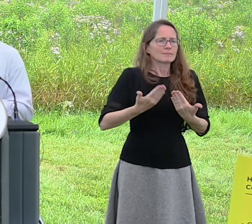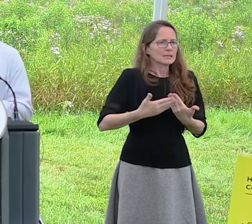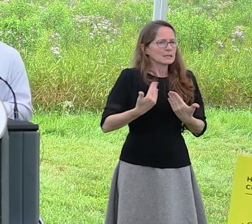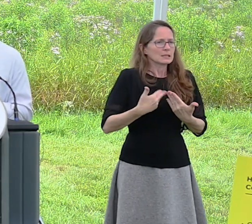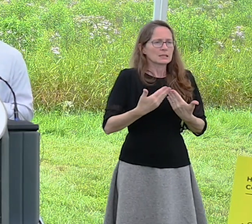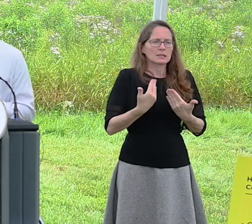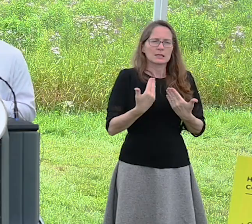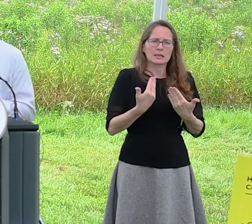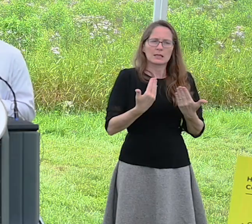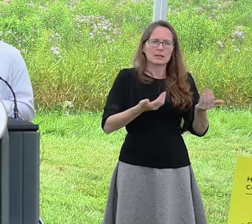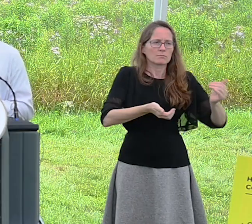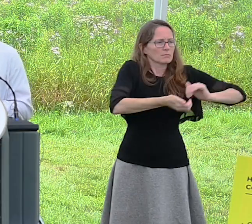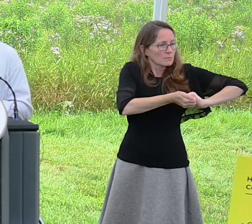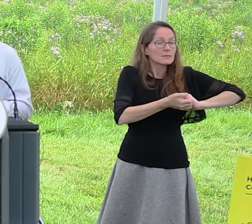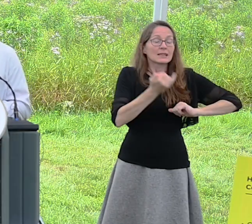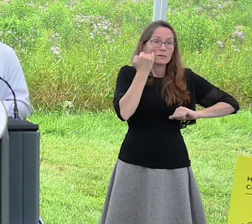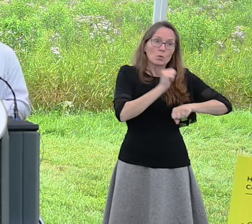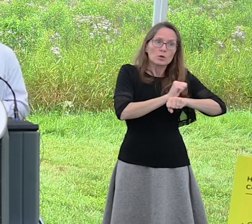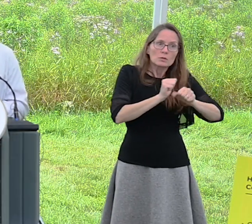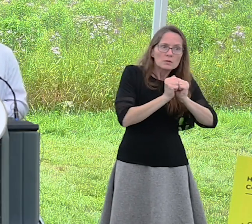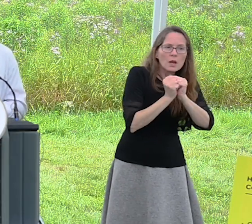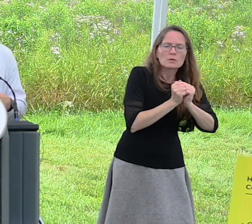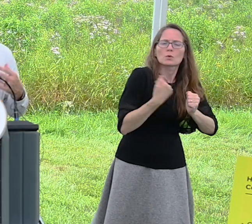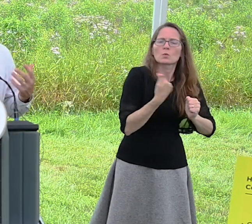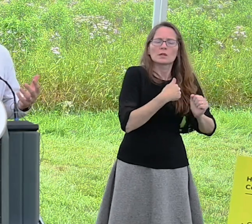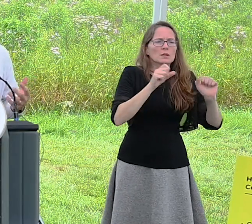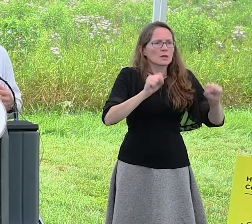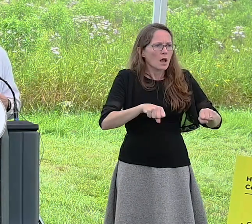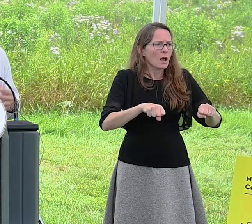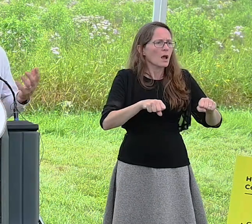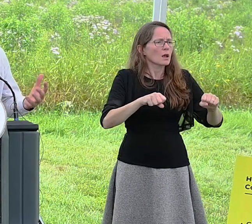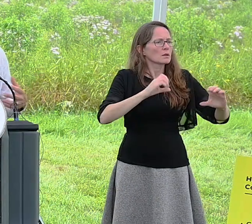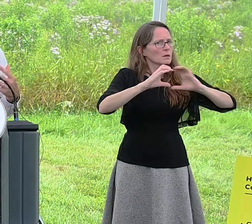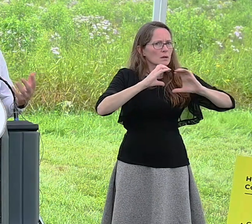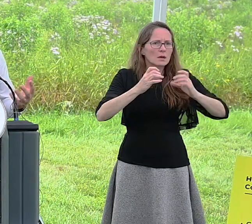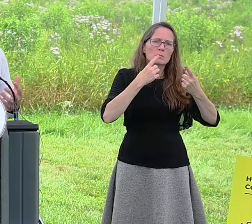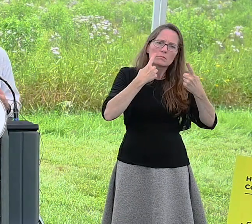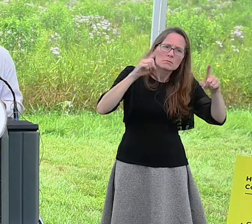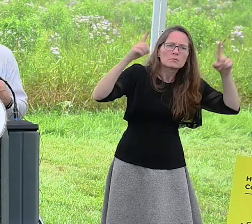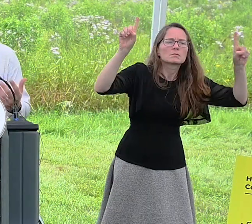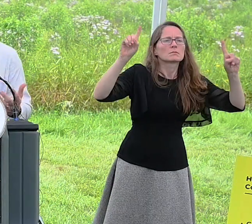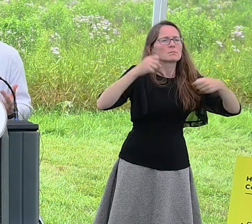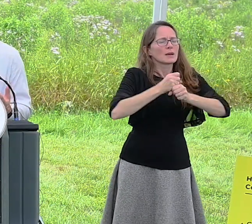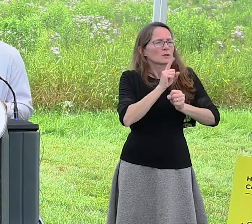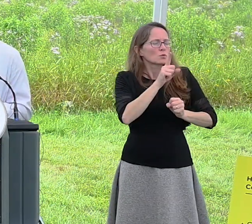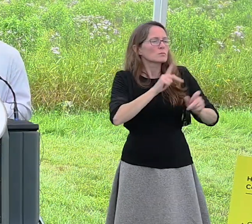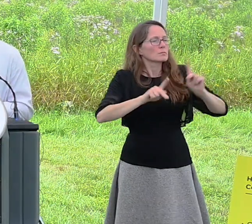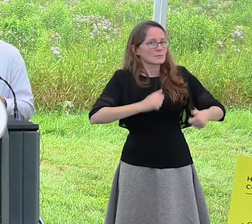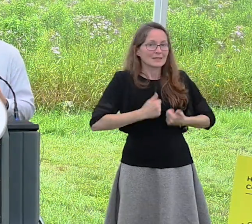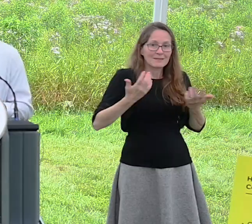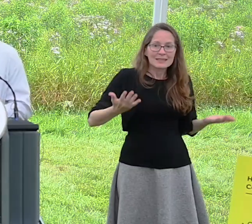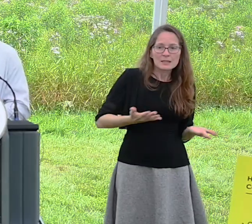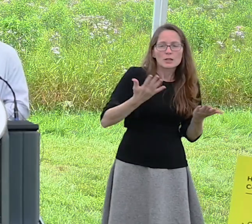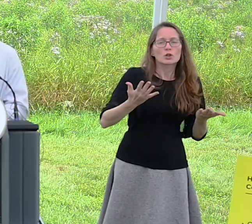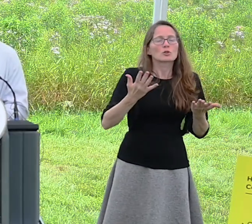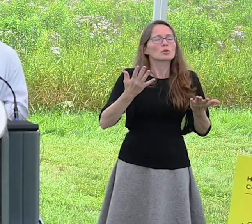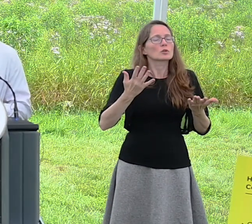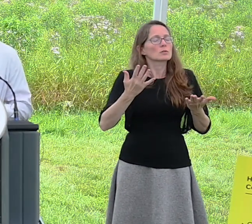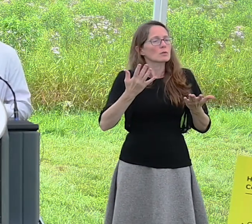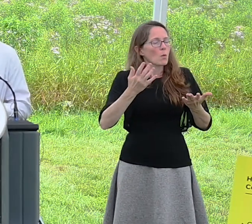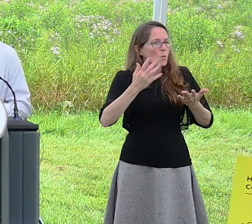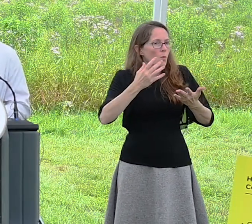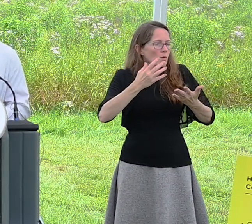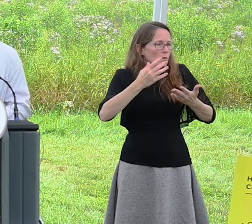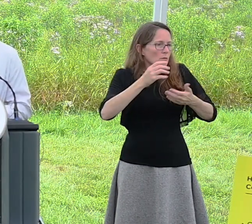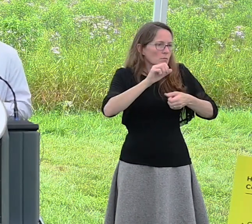could drive communications home more effectively. We could make sure our residents, that our businesses are more effectively engaged in these critical issues